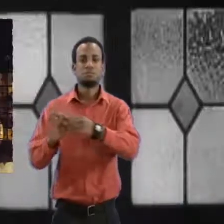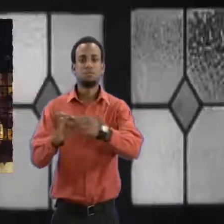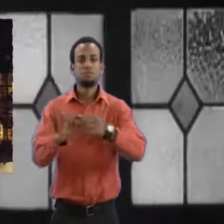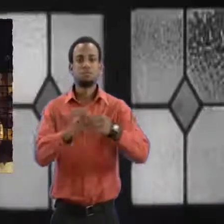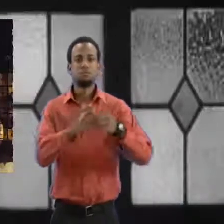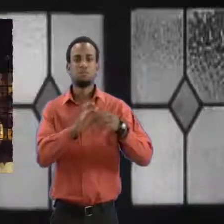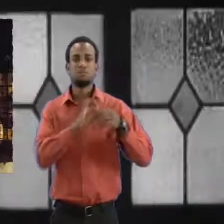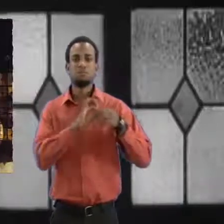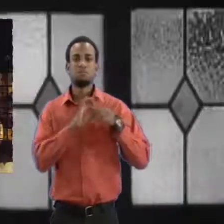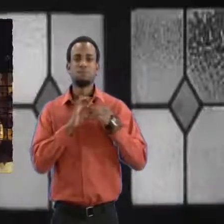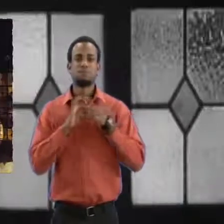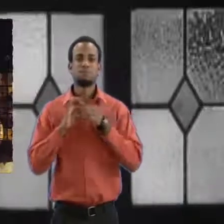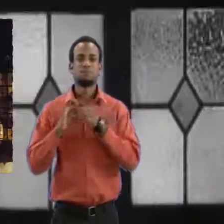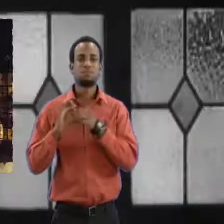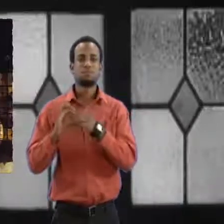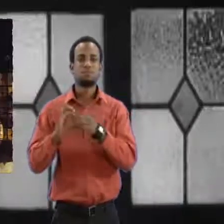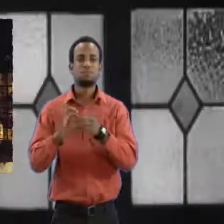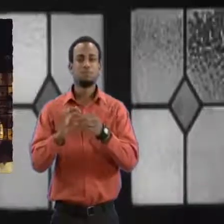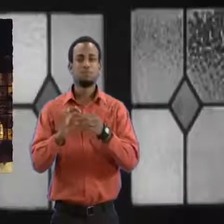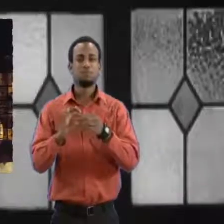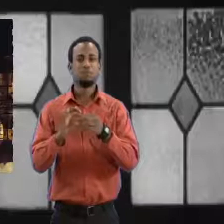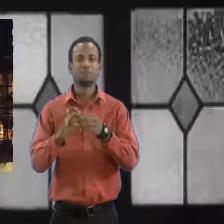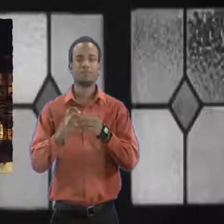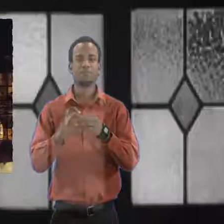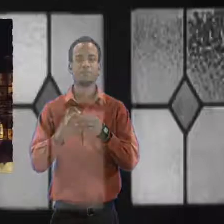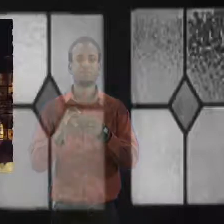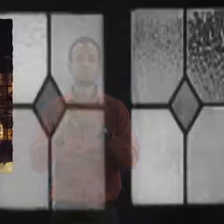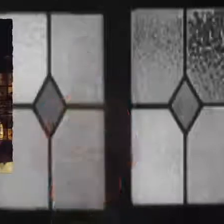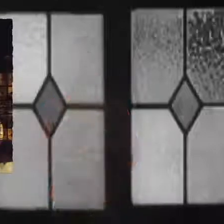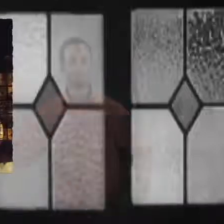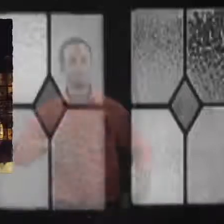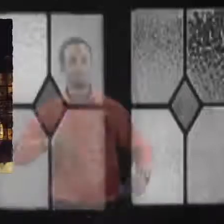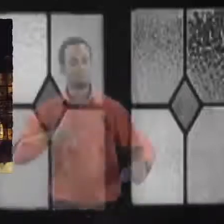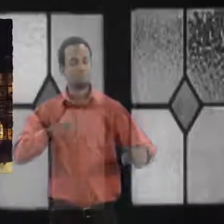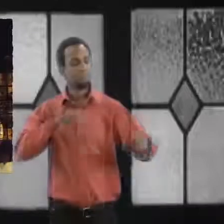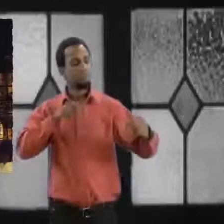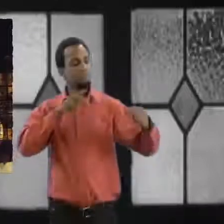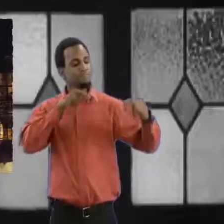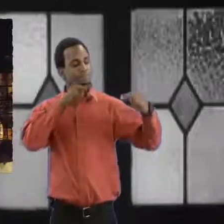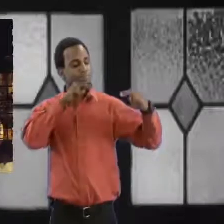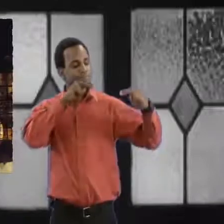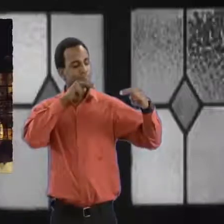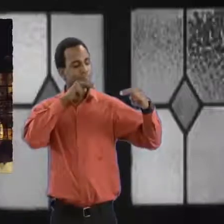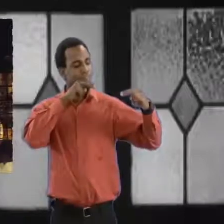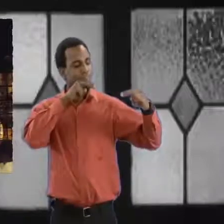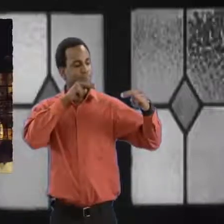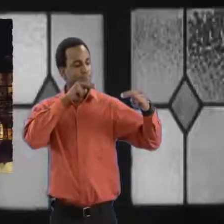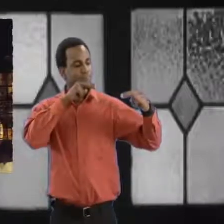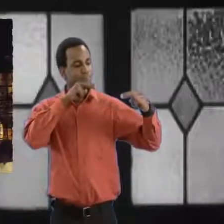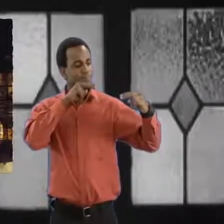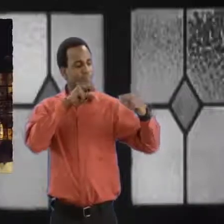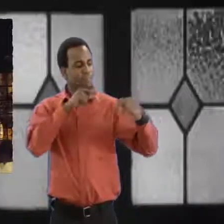Together. Love.